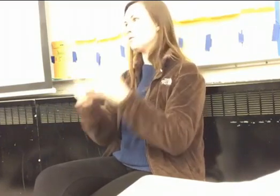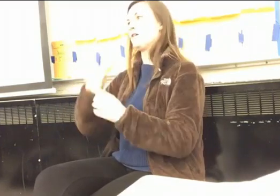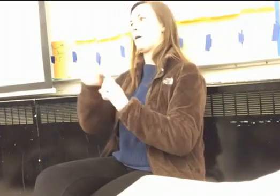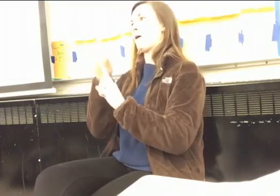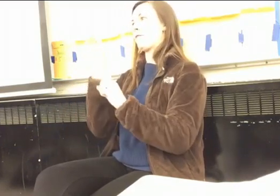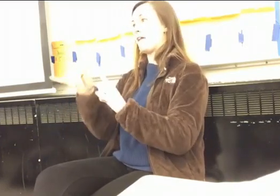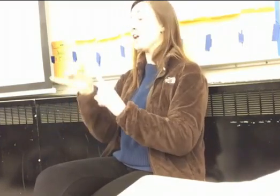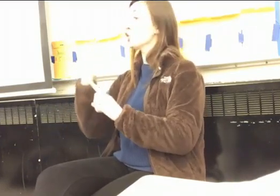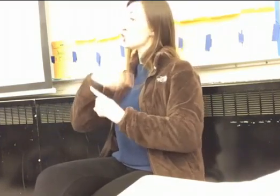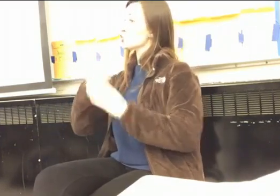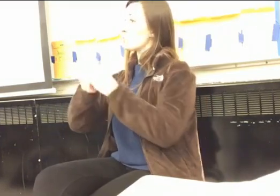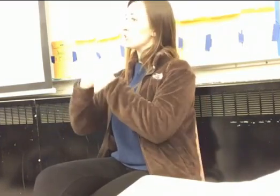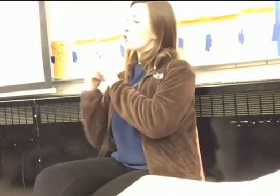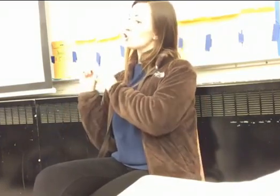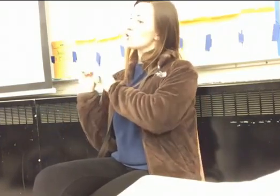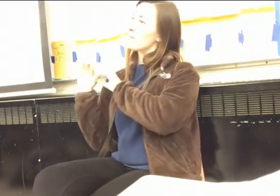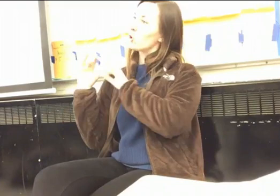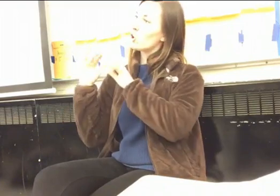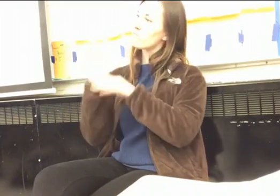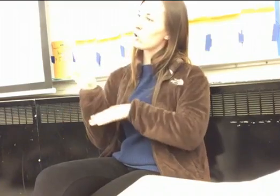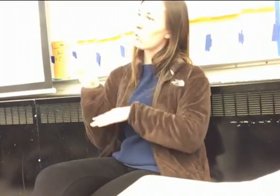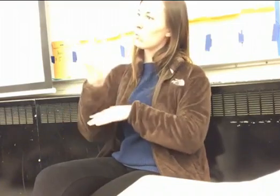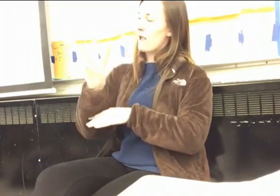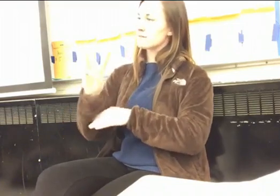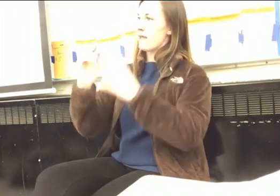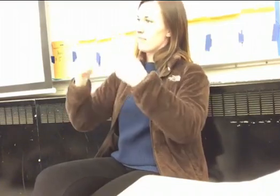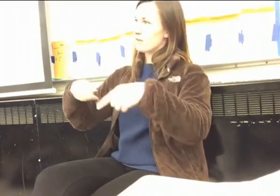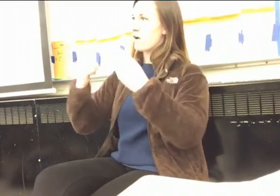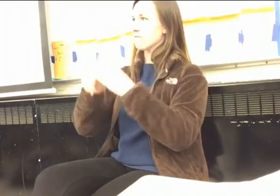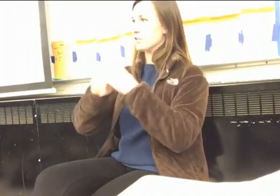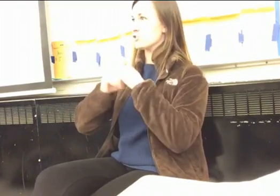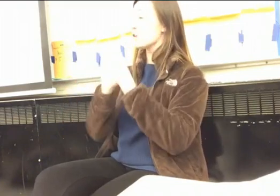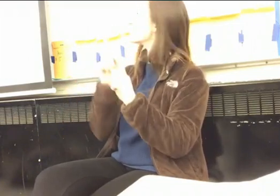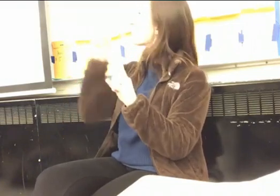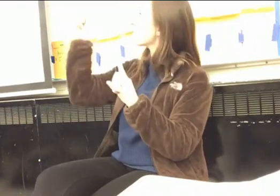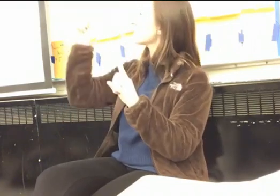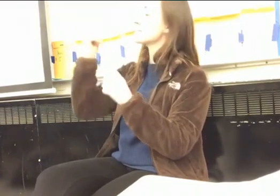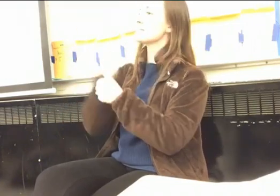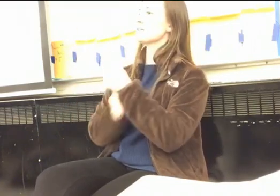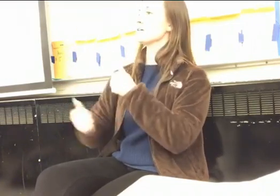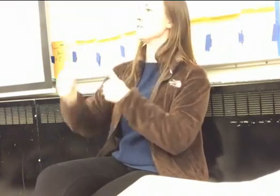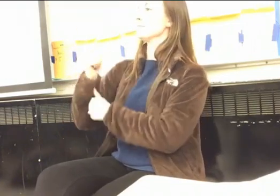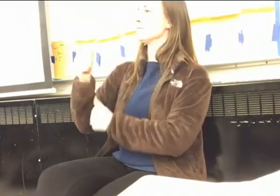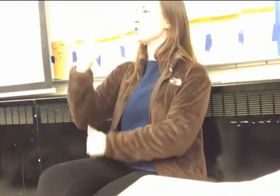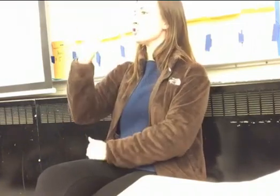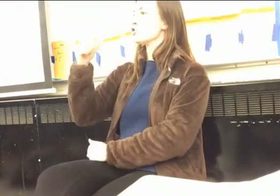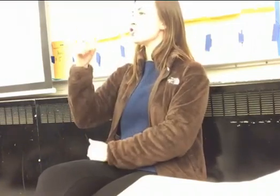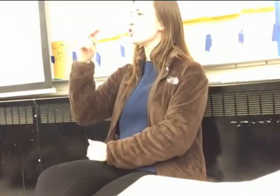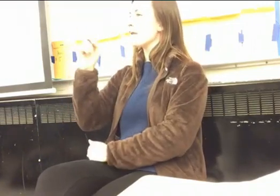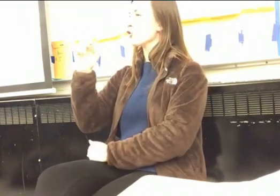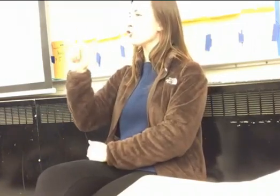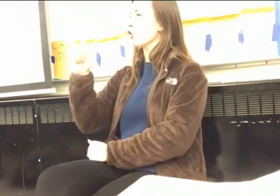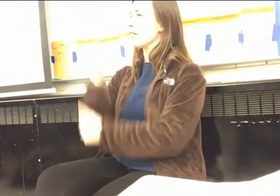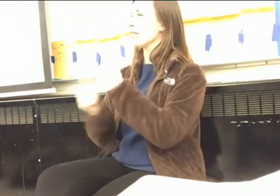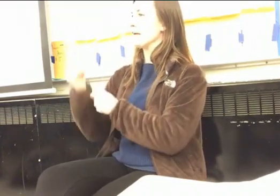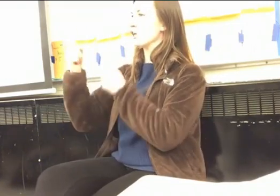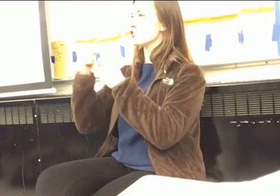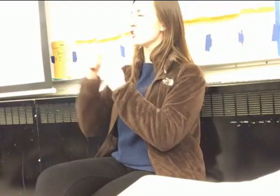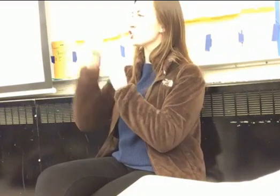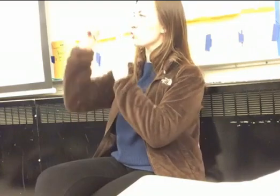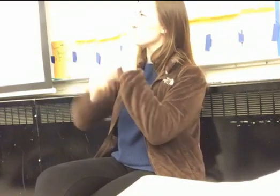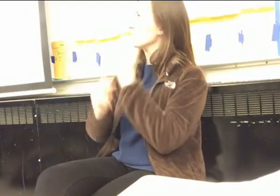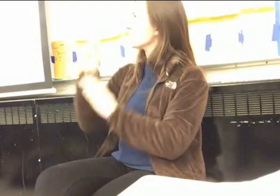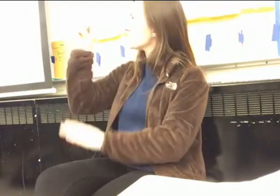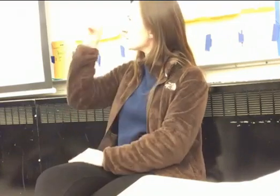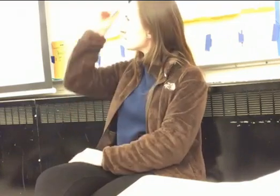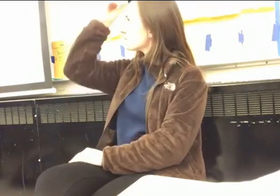move west and we begin this conflict. Now this is going to be the general in charge of all of this. I want you to read this statement. It says, I